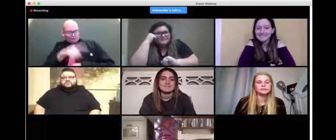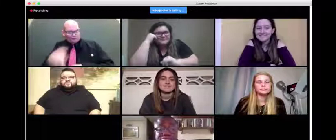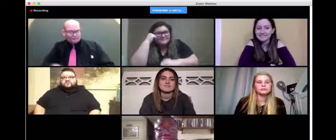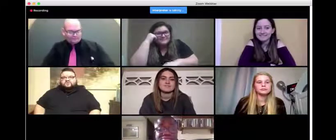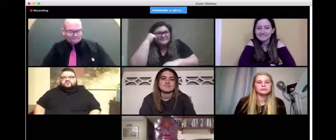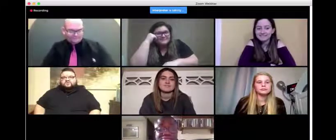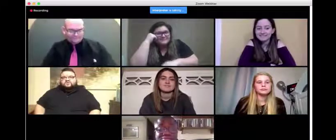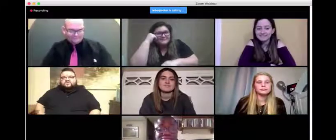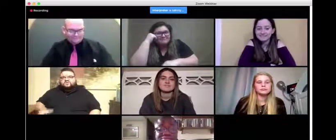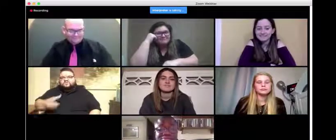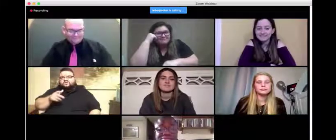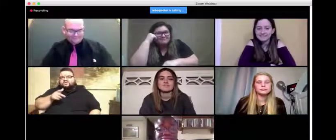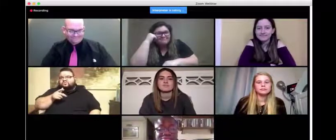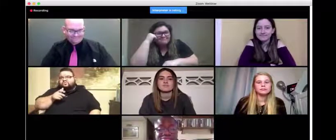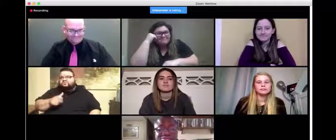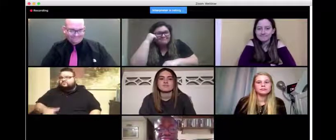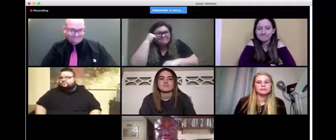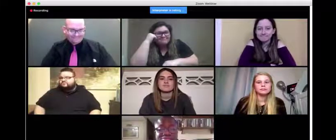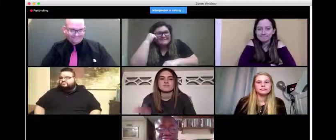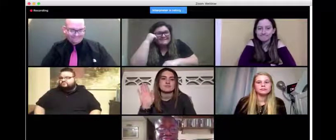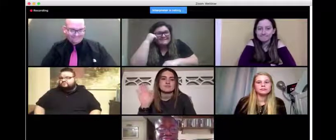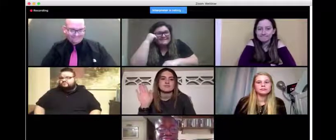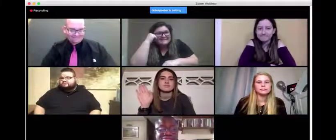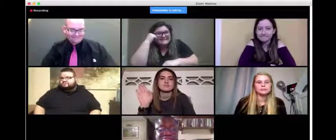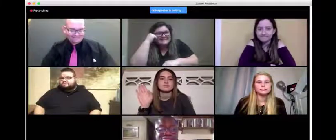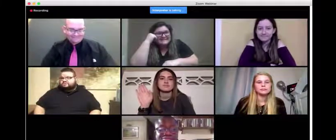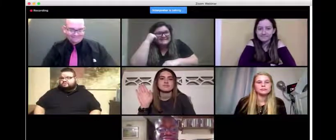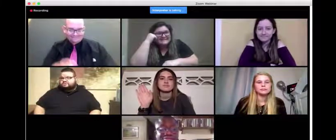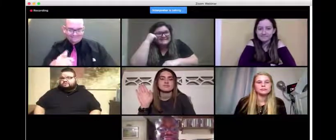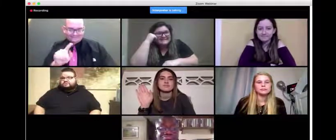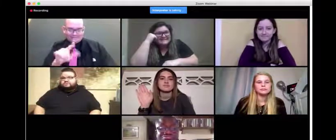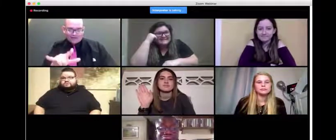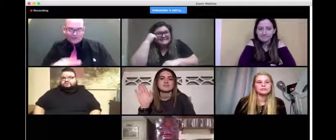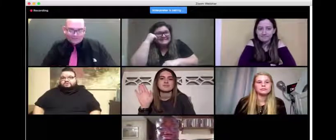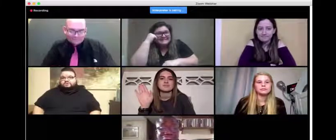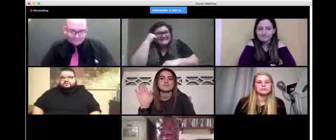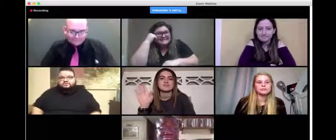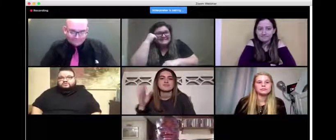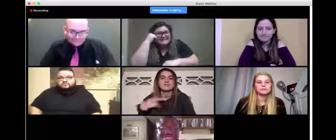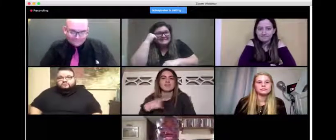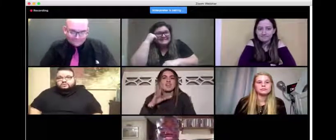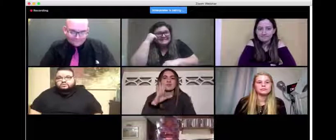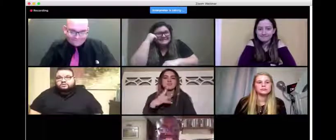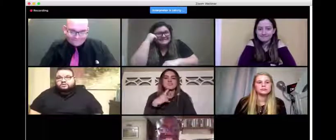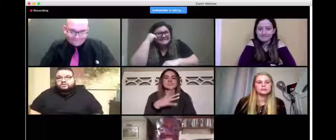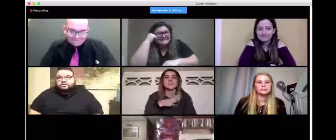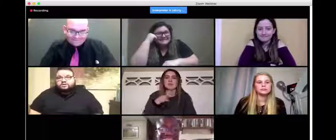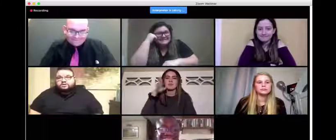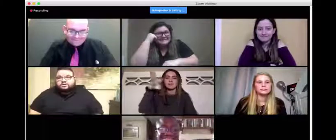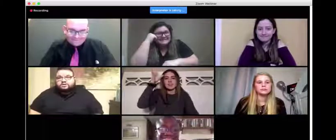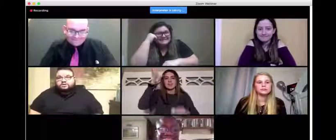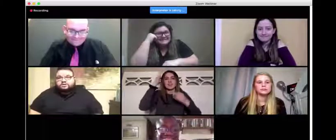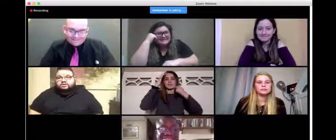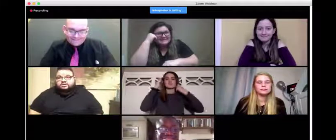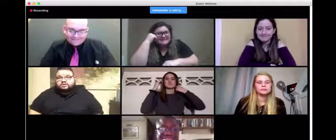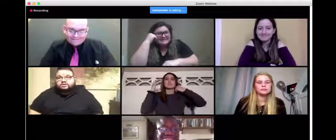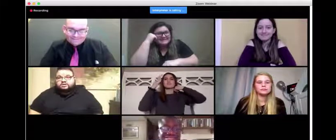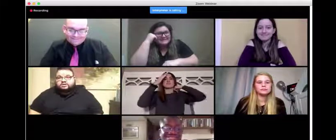Taylor. I would say my parents. Definitely. I grew up, with ASL as my first